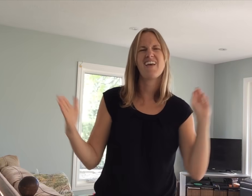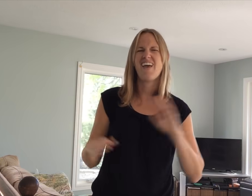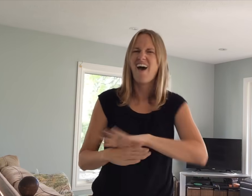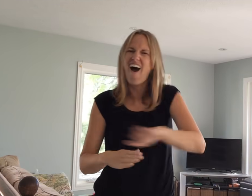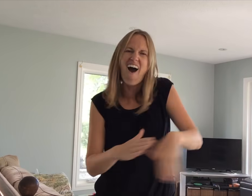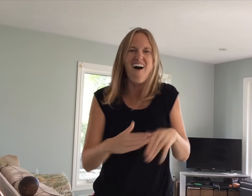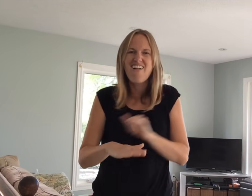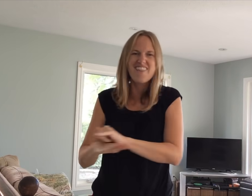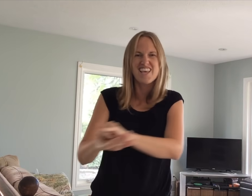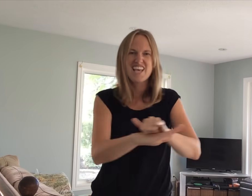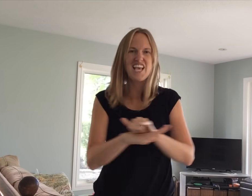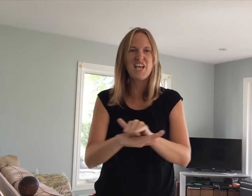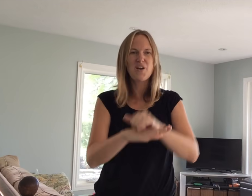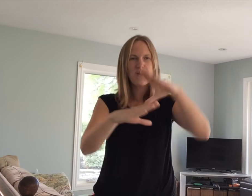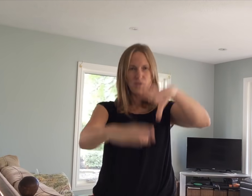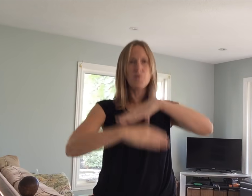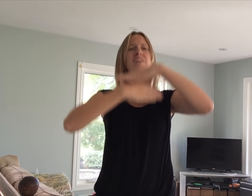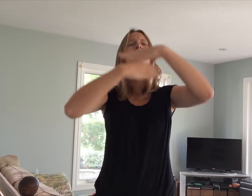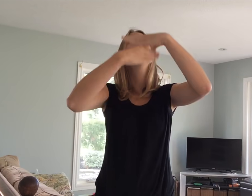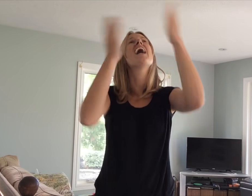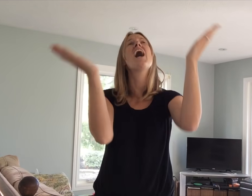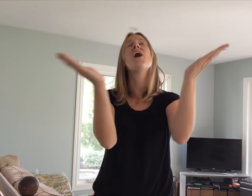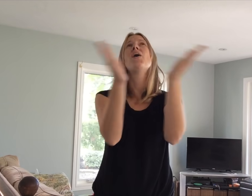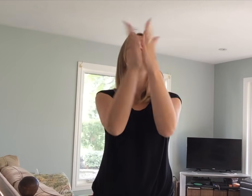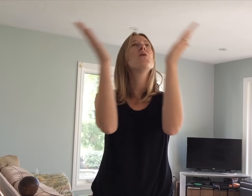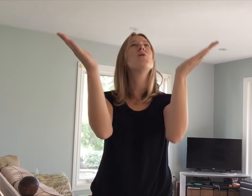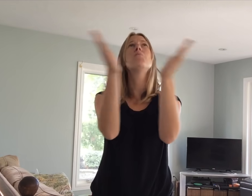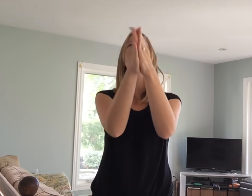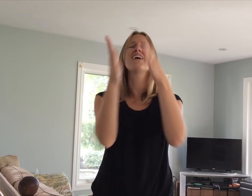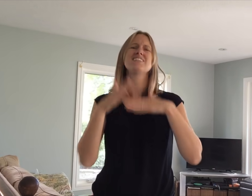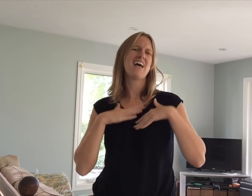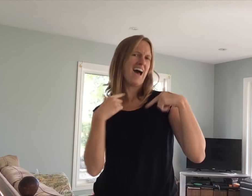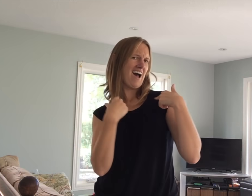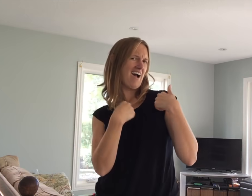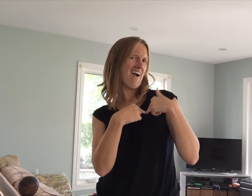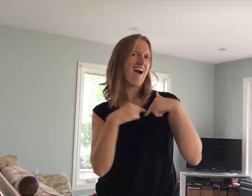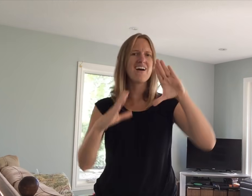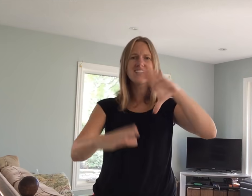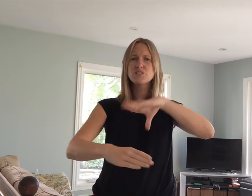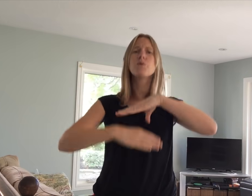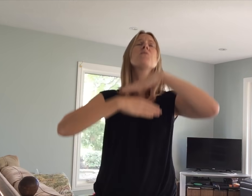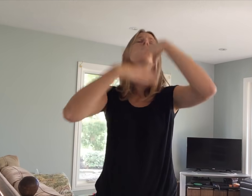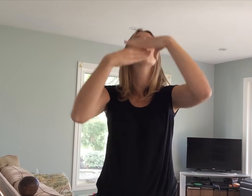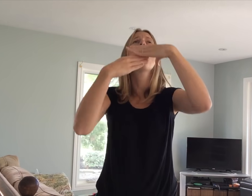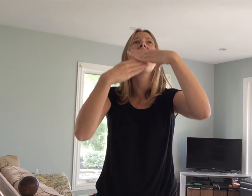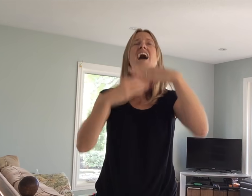All the earth will shout your praise Our hearts will cry